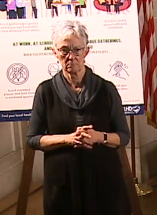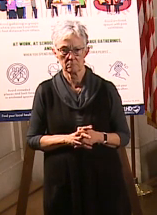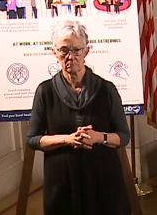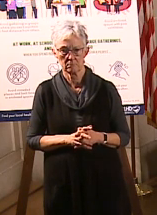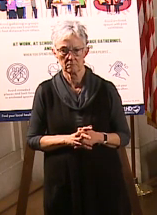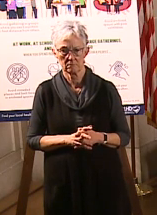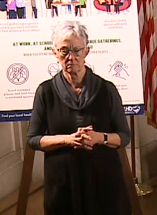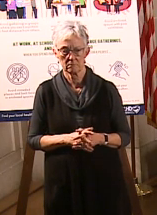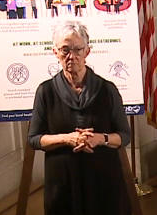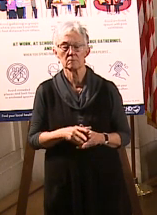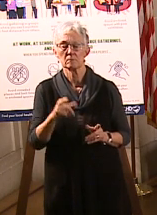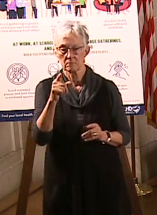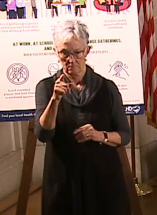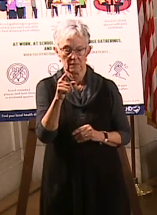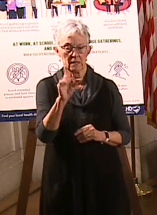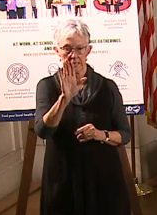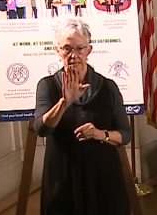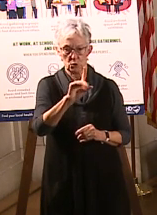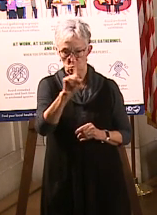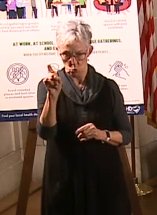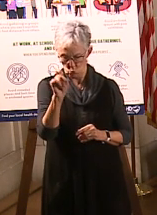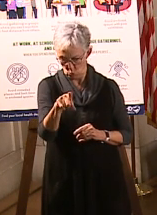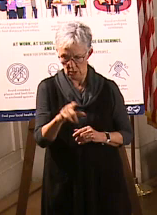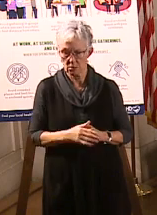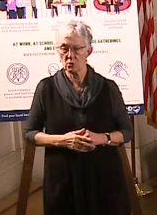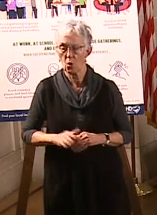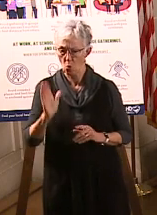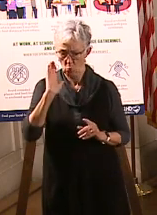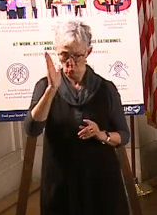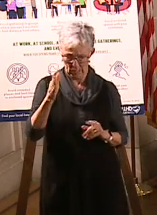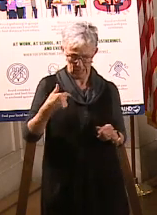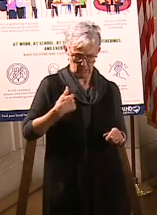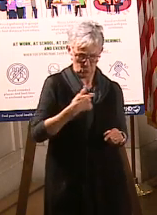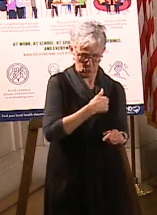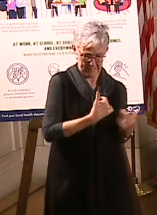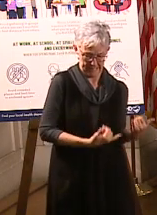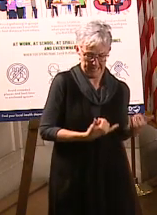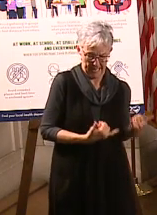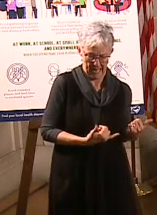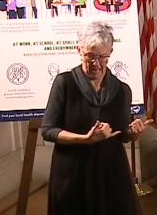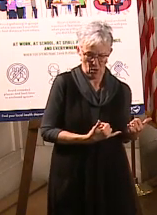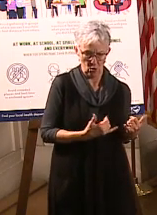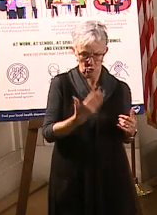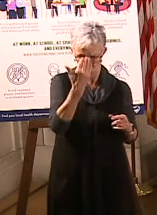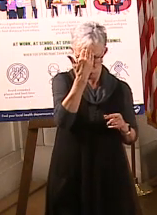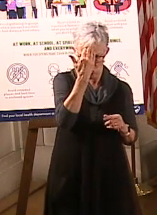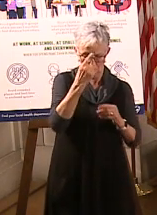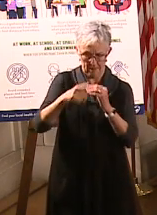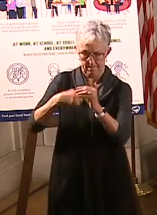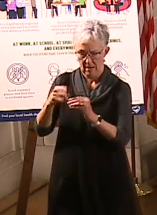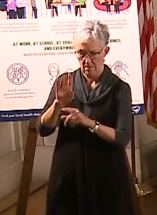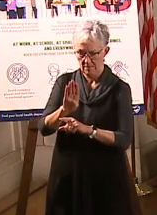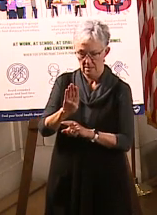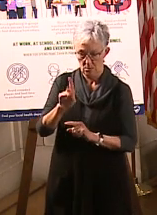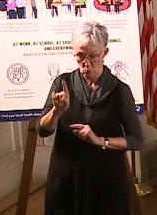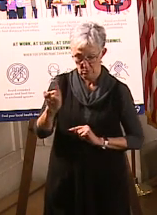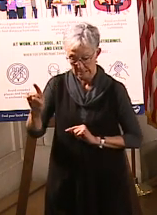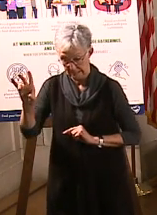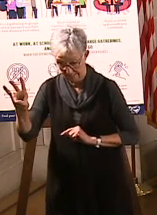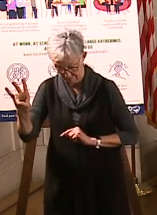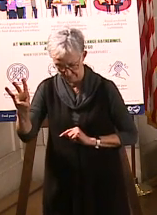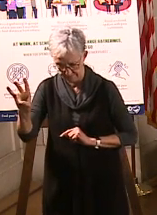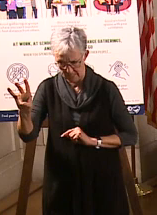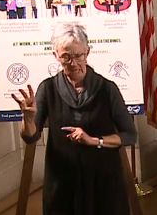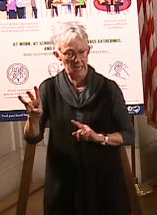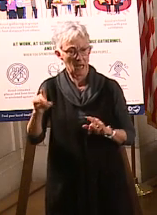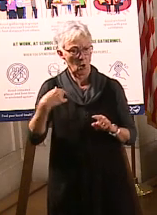current positives? So the question Andrew is asking is, will we go back and look at previous specimens to see if the virus had already been here in the